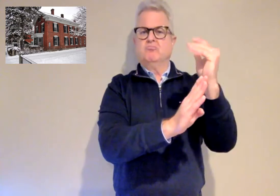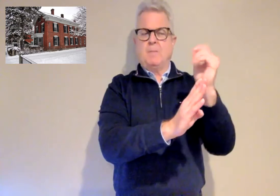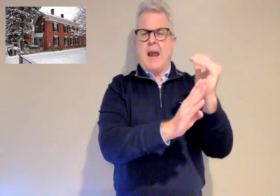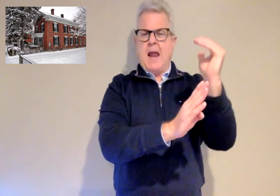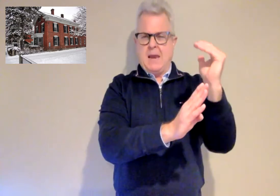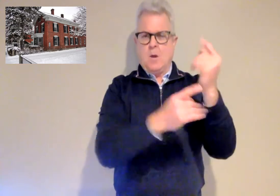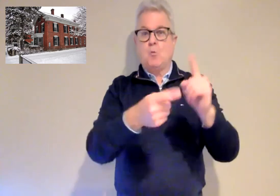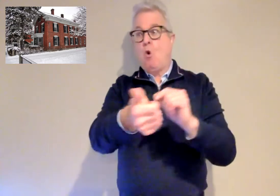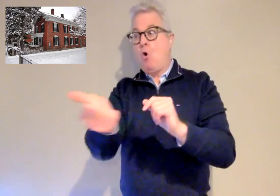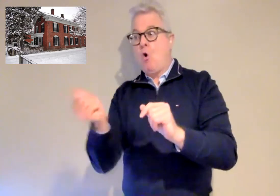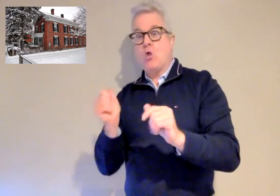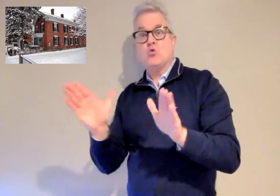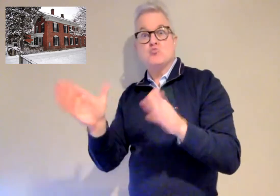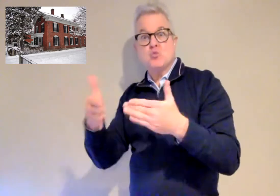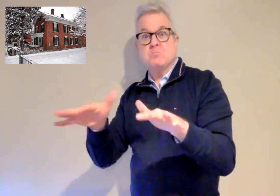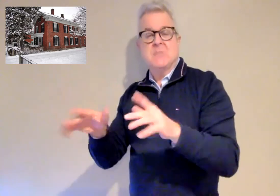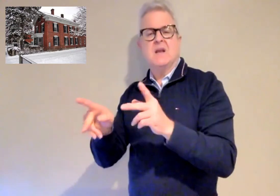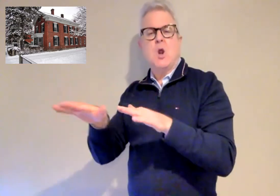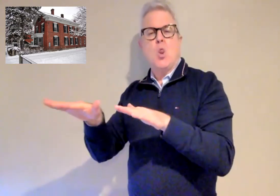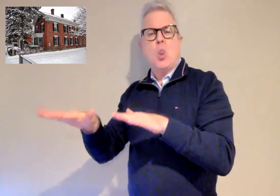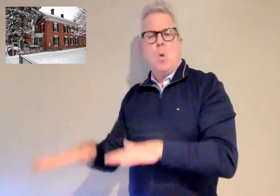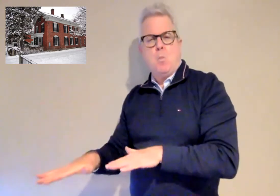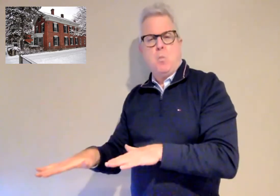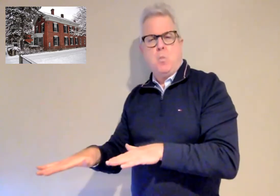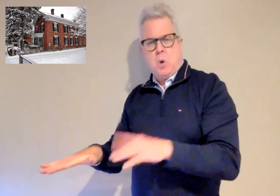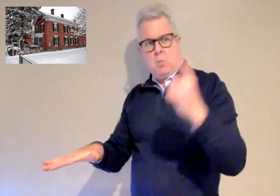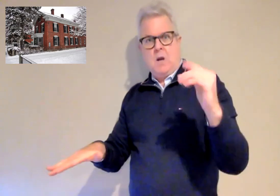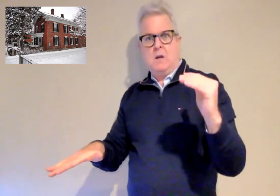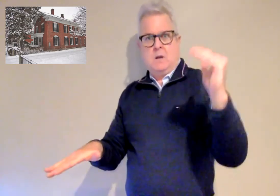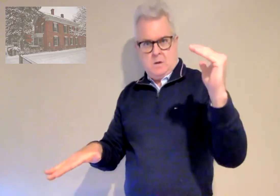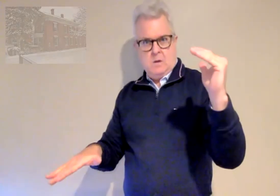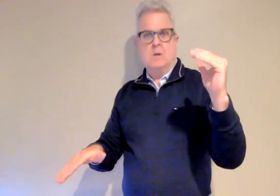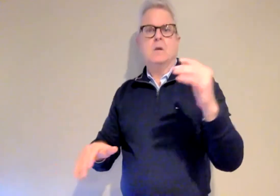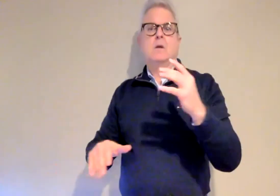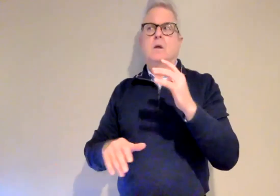event that you can have the heat turned up in one room where everyone can stay in there, and the other